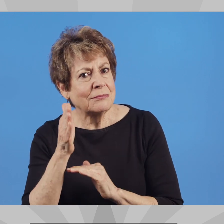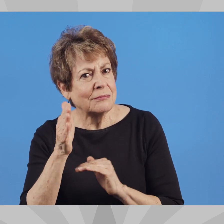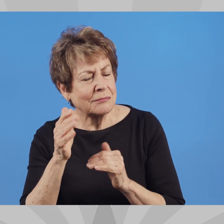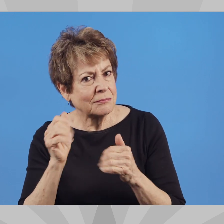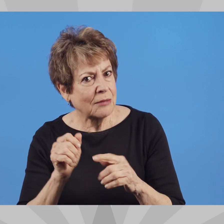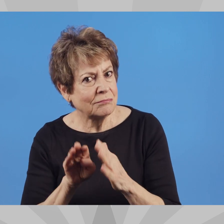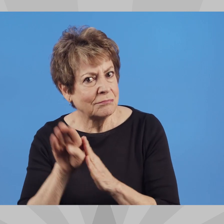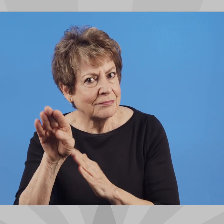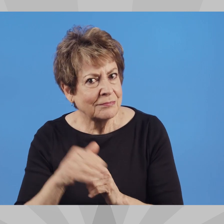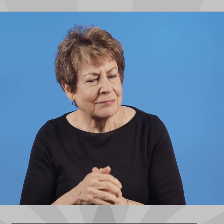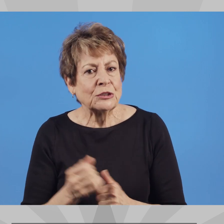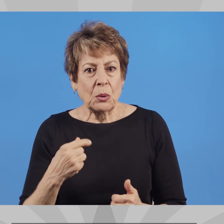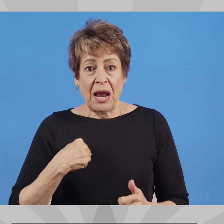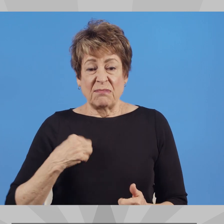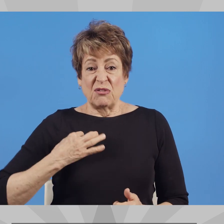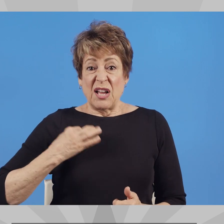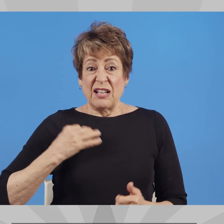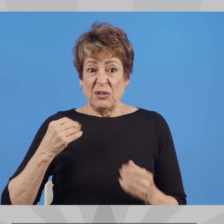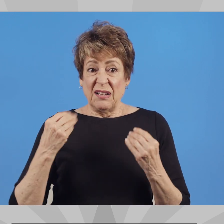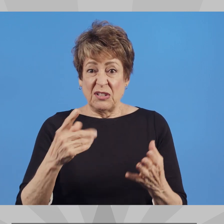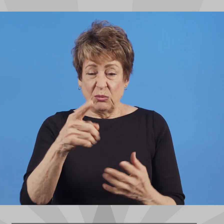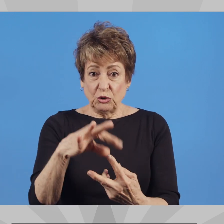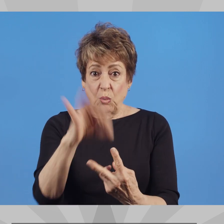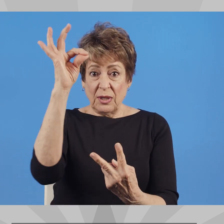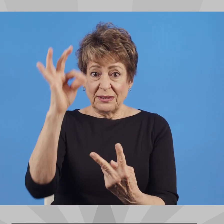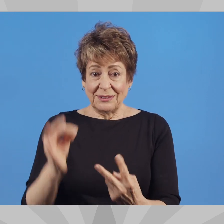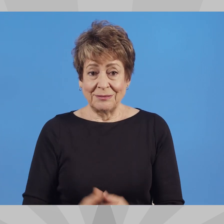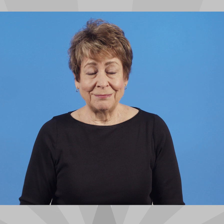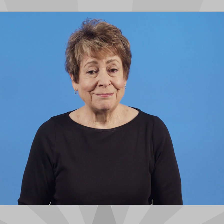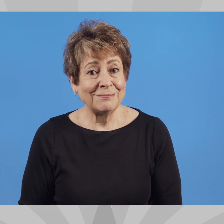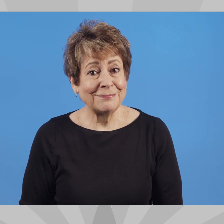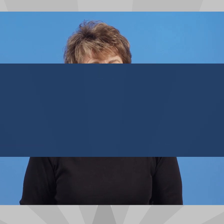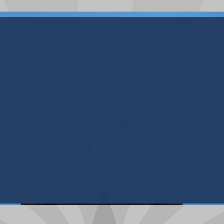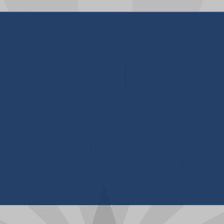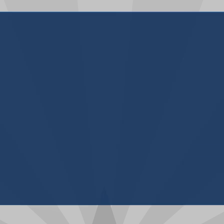potential. I am running to give you a choice.